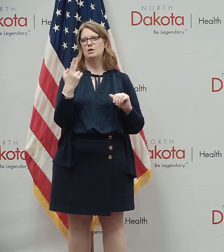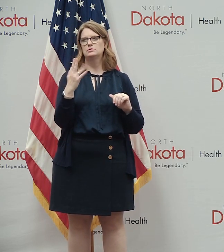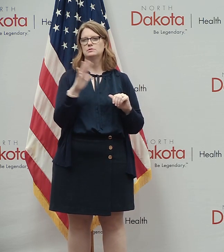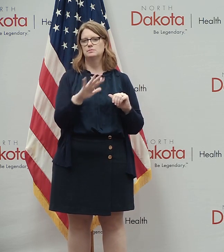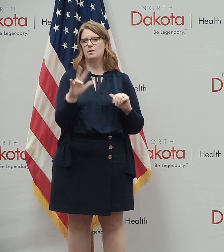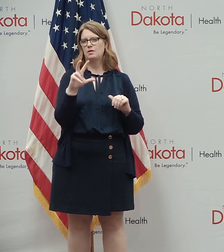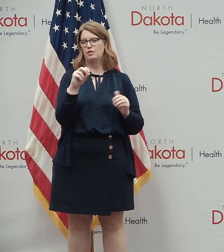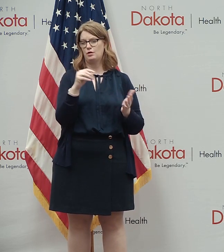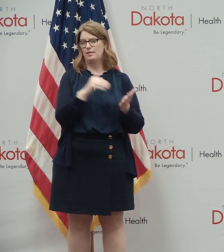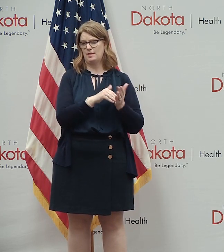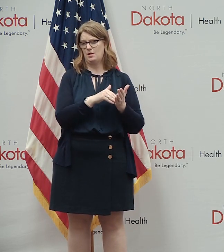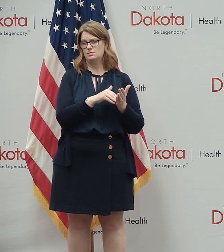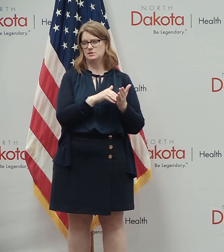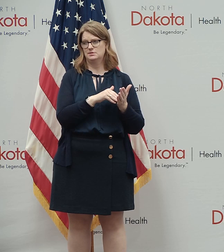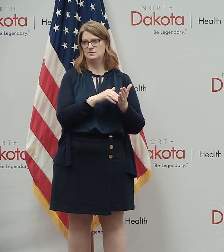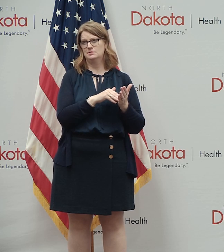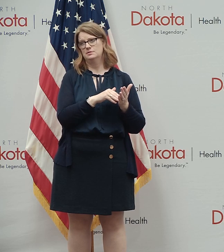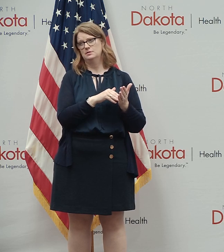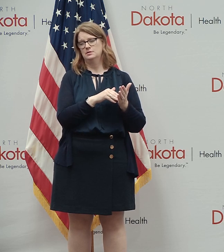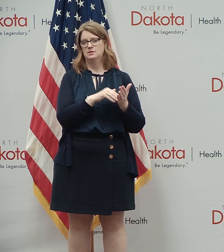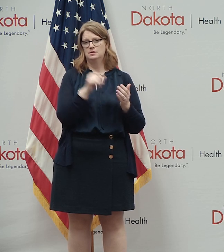about 30,000, and that was a